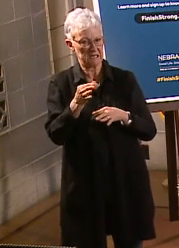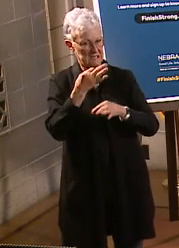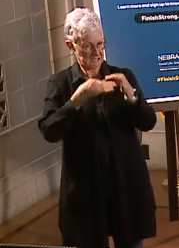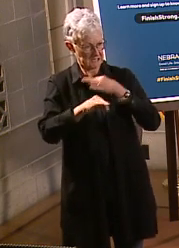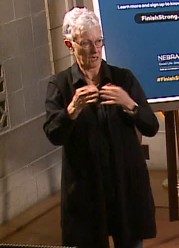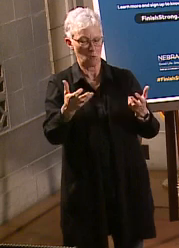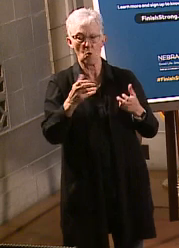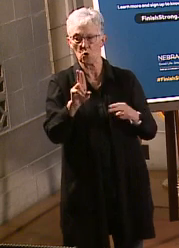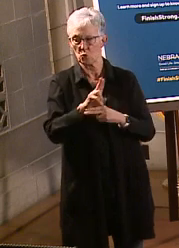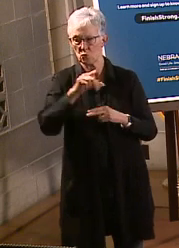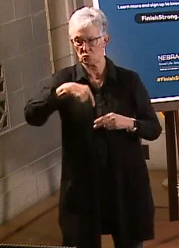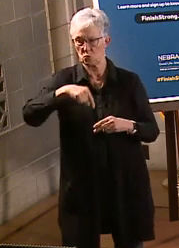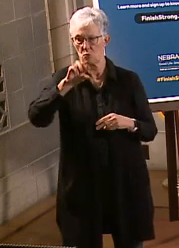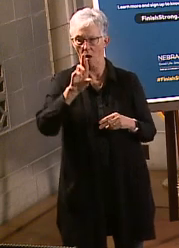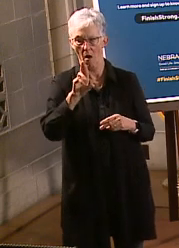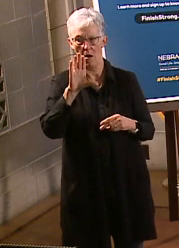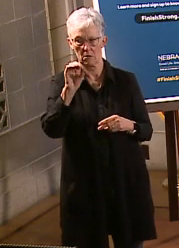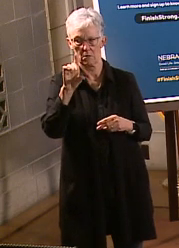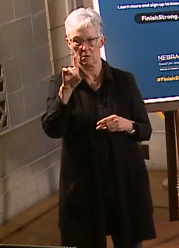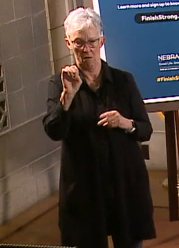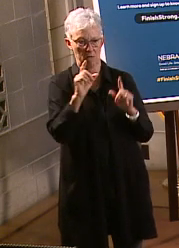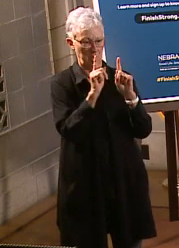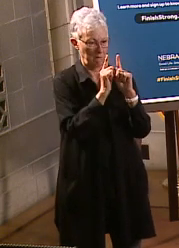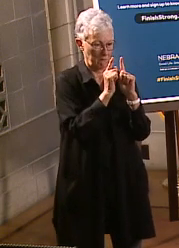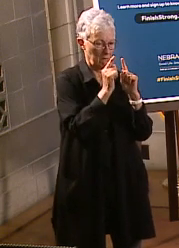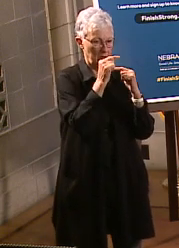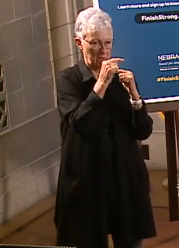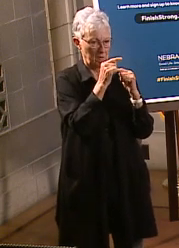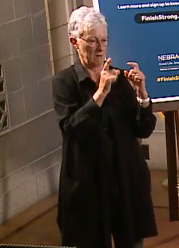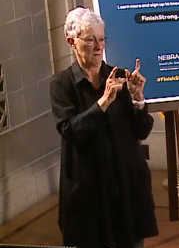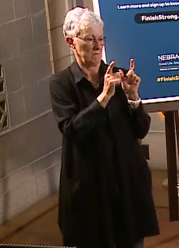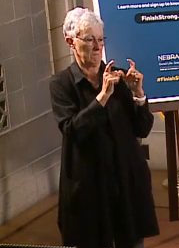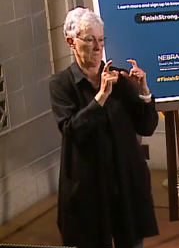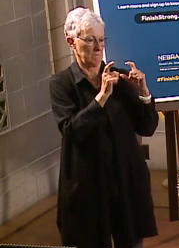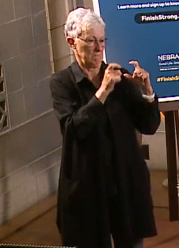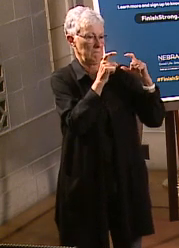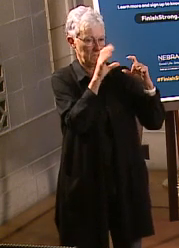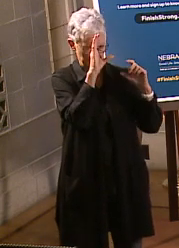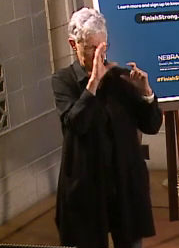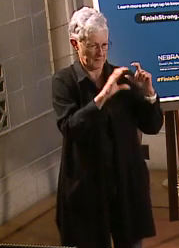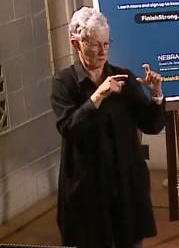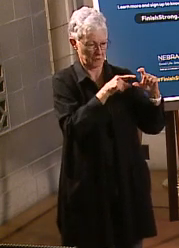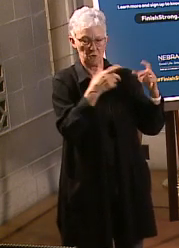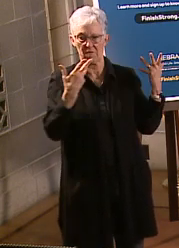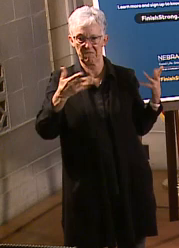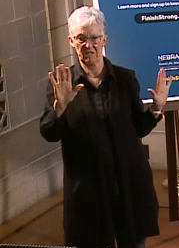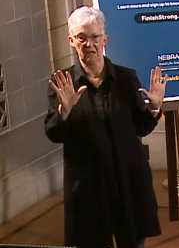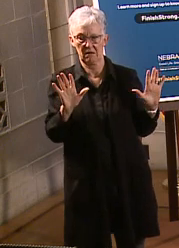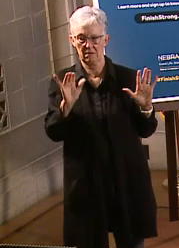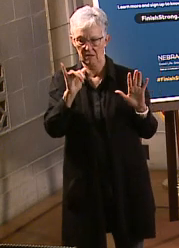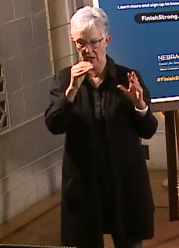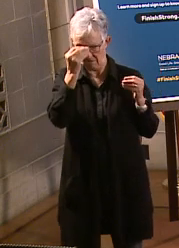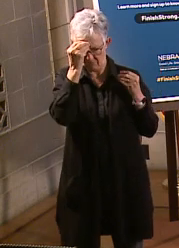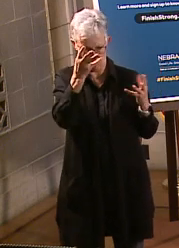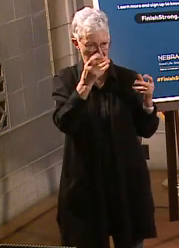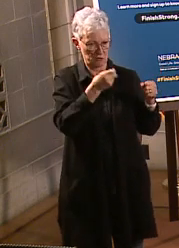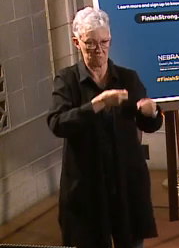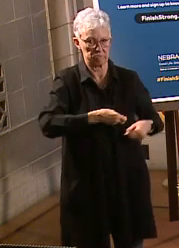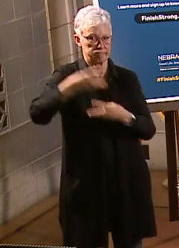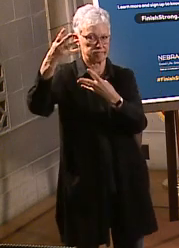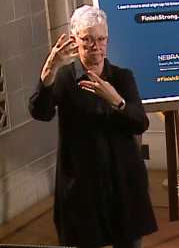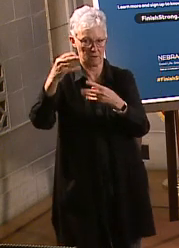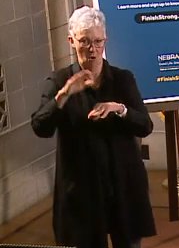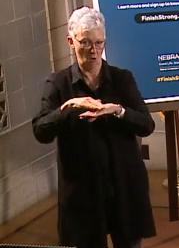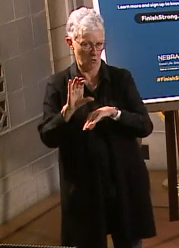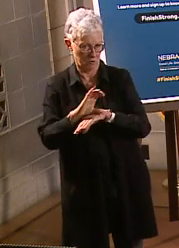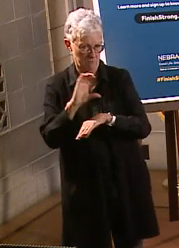want to get away from that. So we're putting a system, and we're going to collaboratively work with our health departments to be able to get them onto that. But we do need everybody